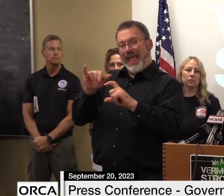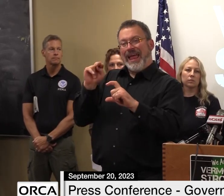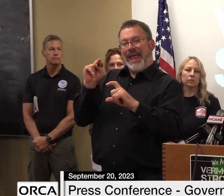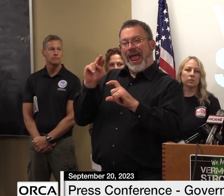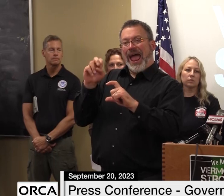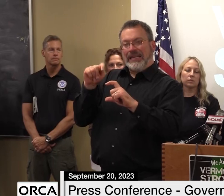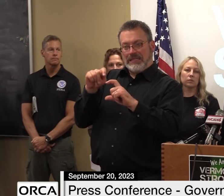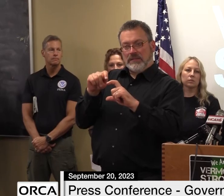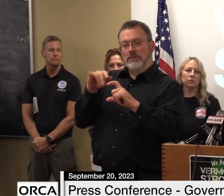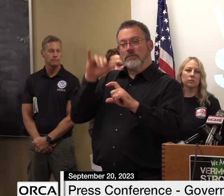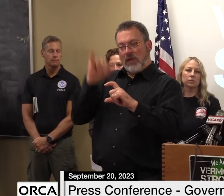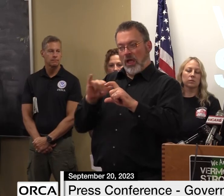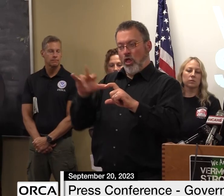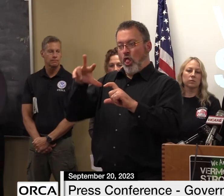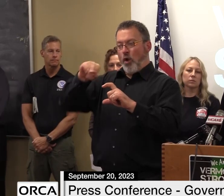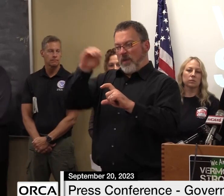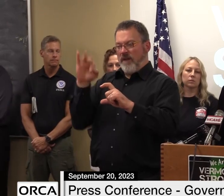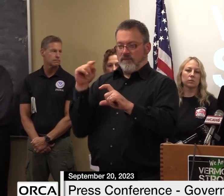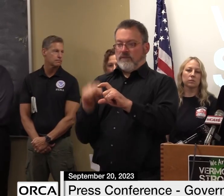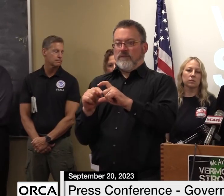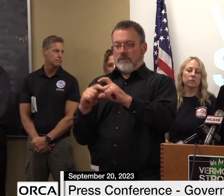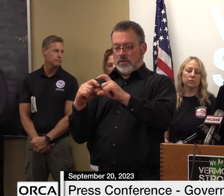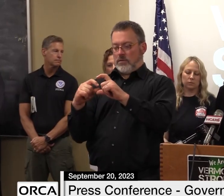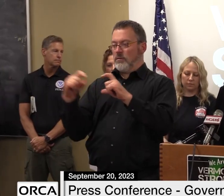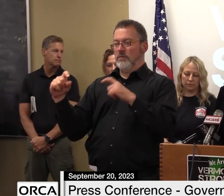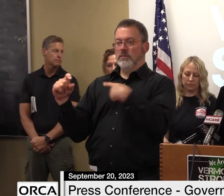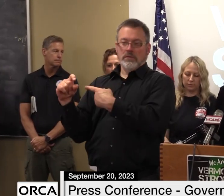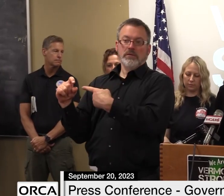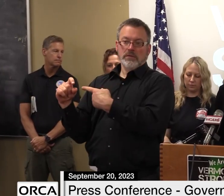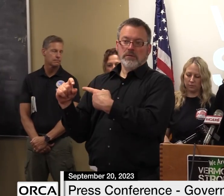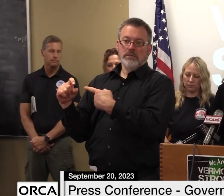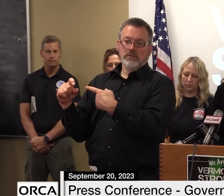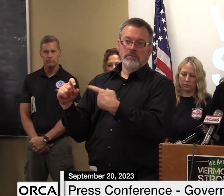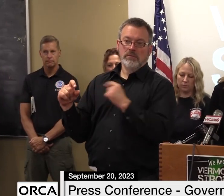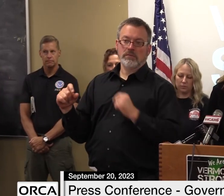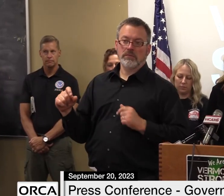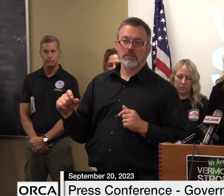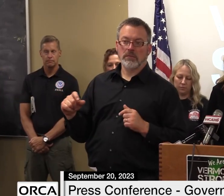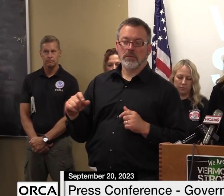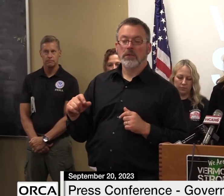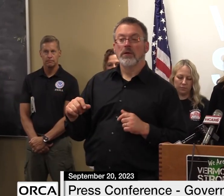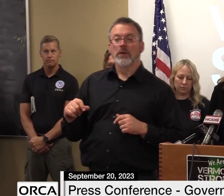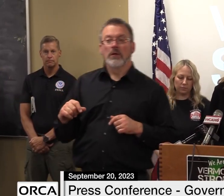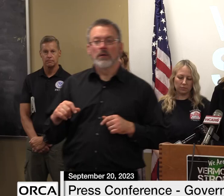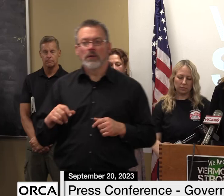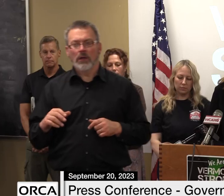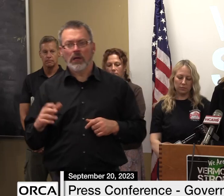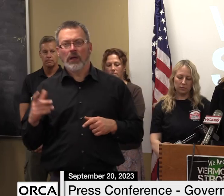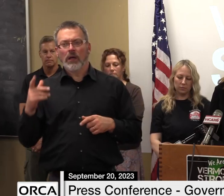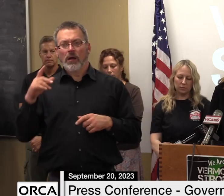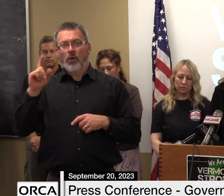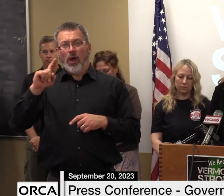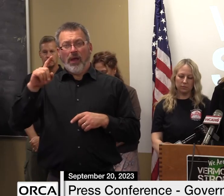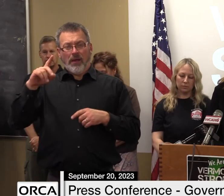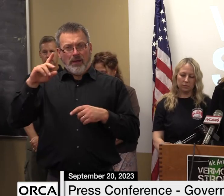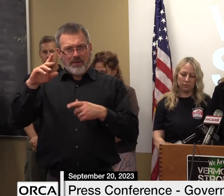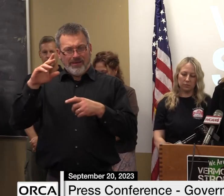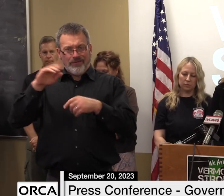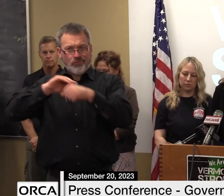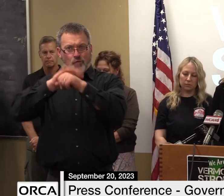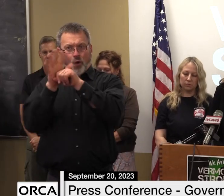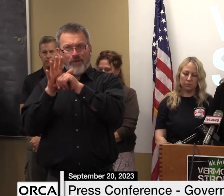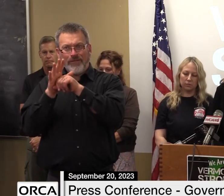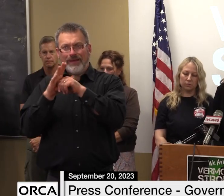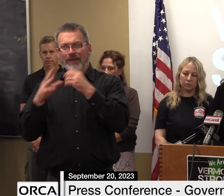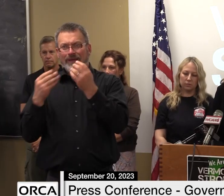figure. You know, with the pandemic funding, there's the federal government has tried to claw back